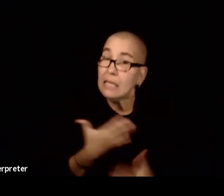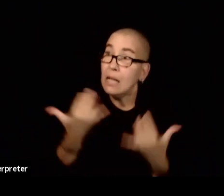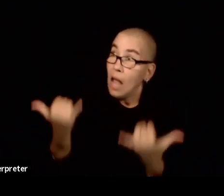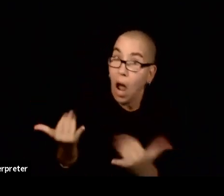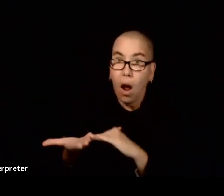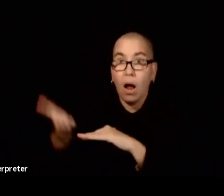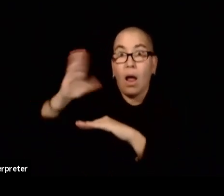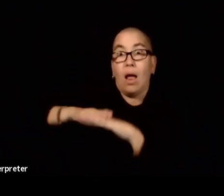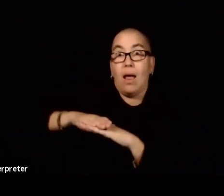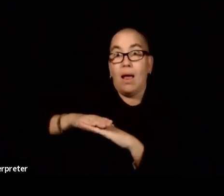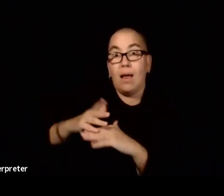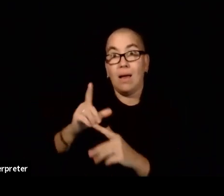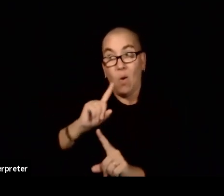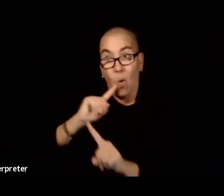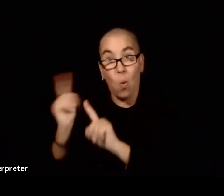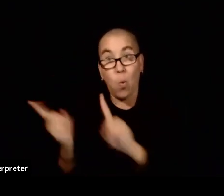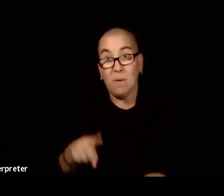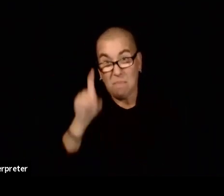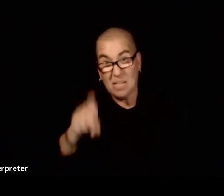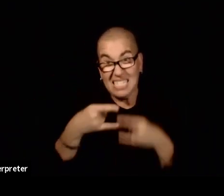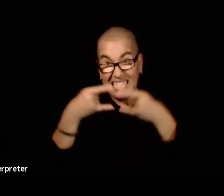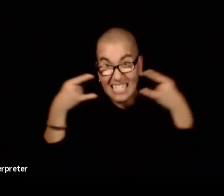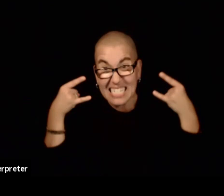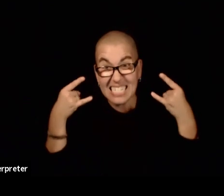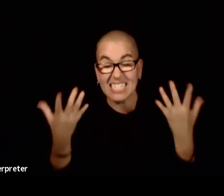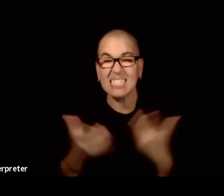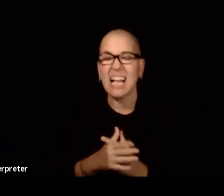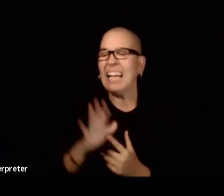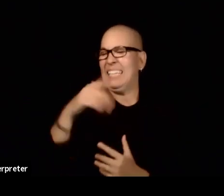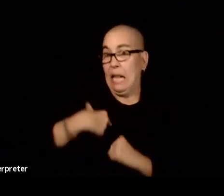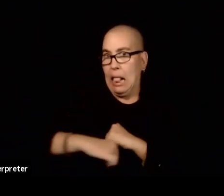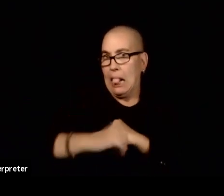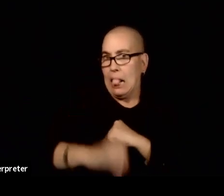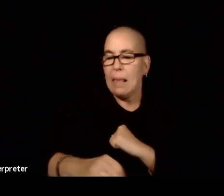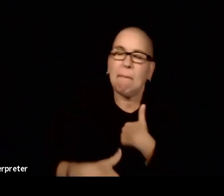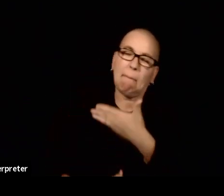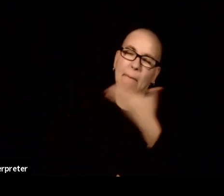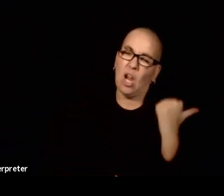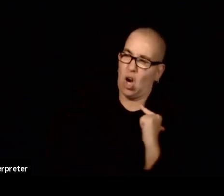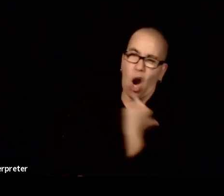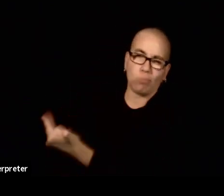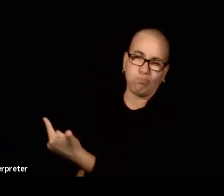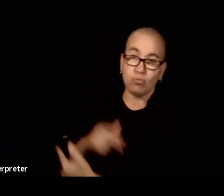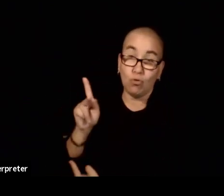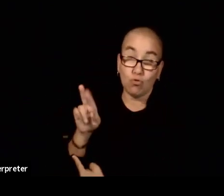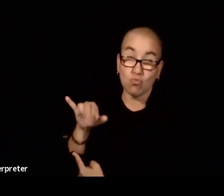add. Thank you, Commissioner. I will just comment that,